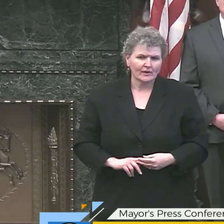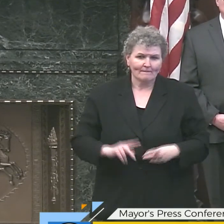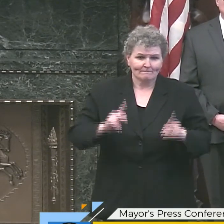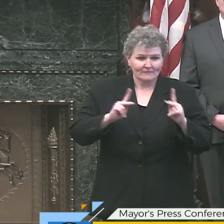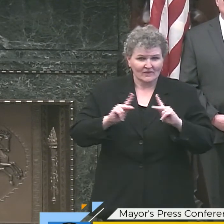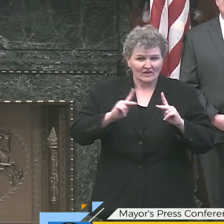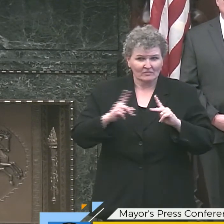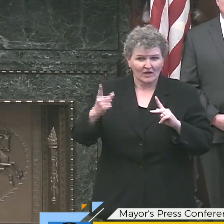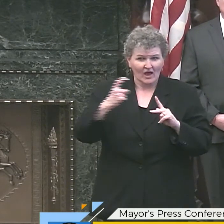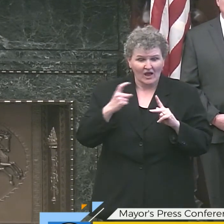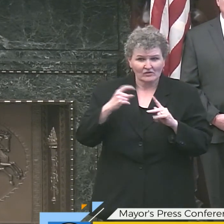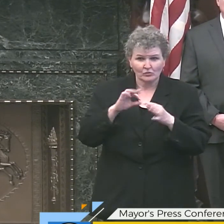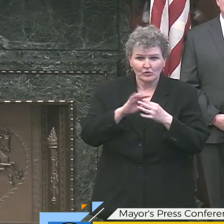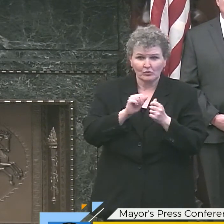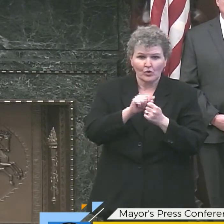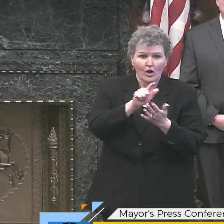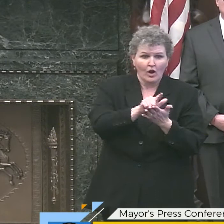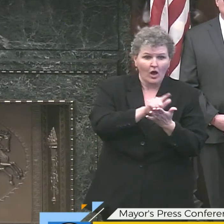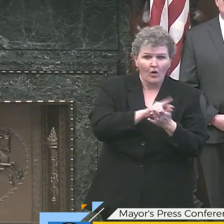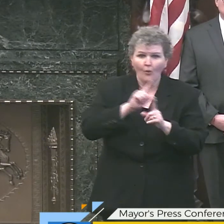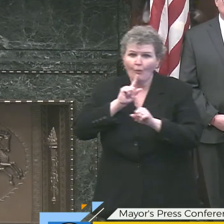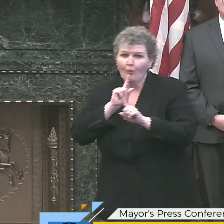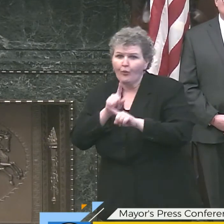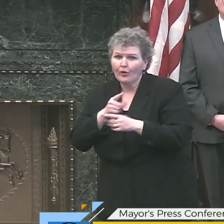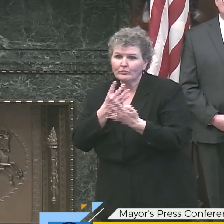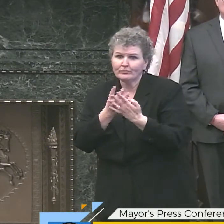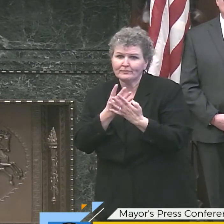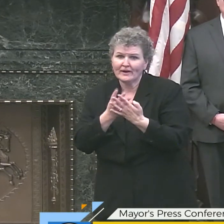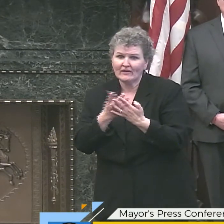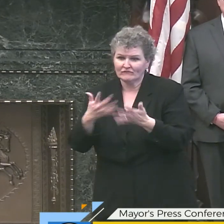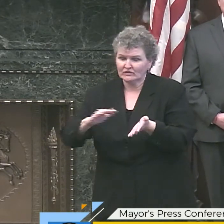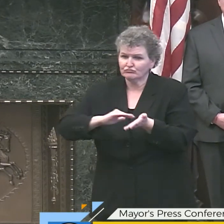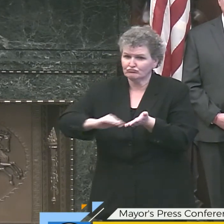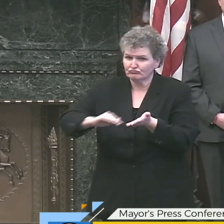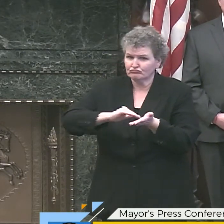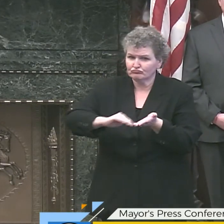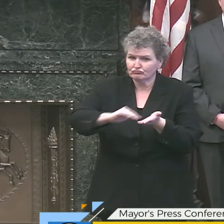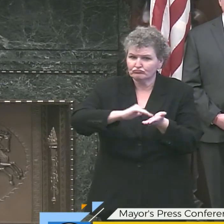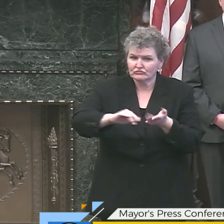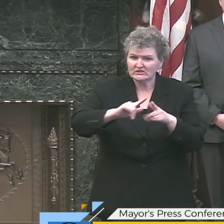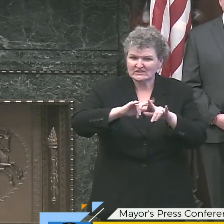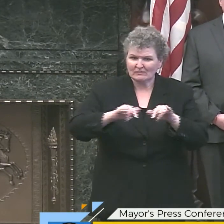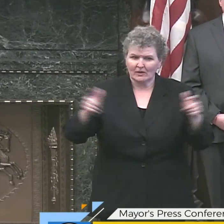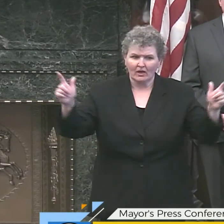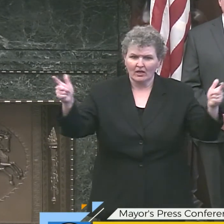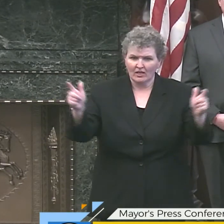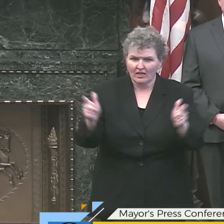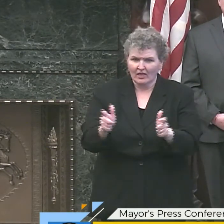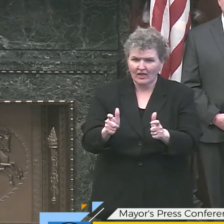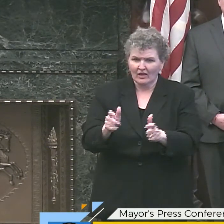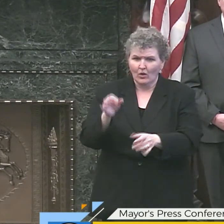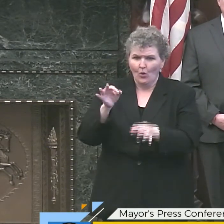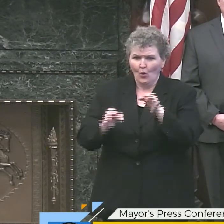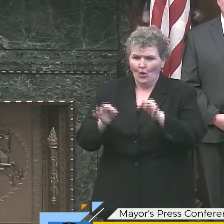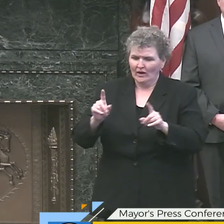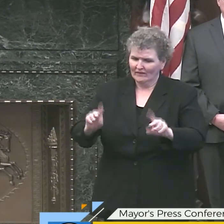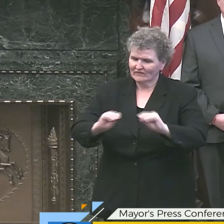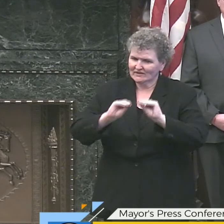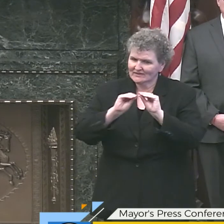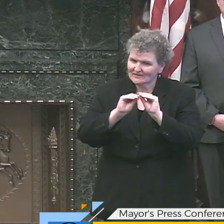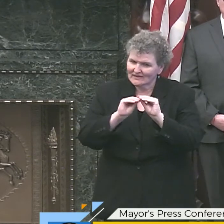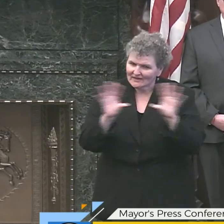order to release multiple inmates at the same time? I think the courts have been pretty clear that they want to consider each